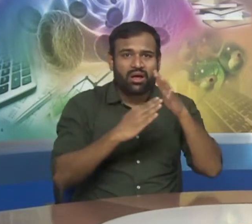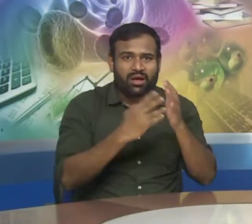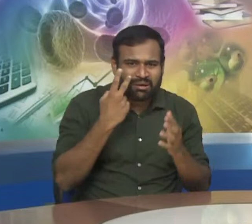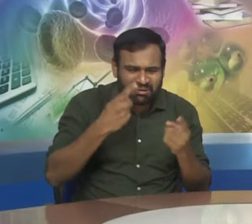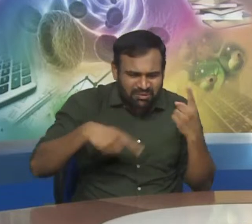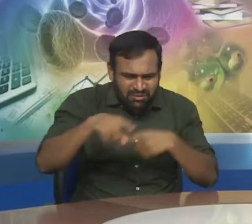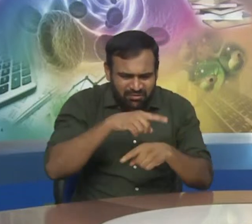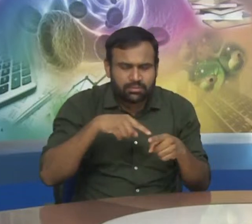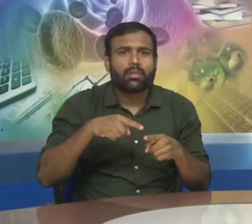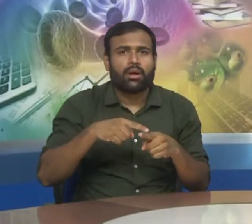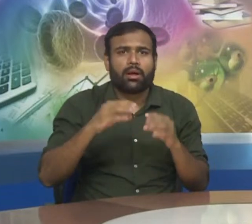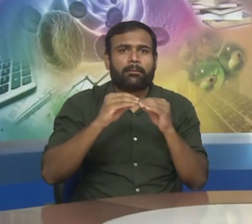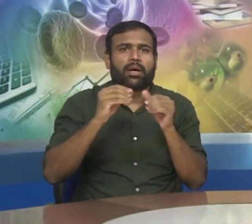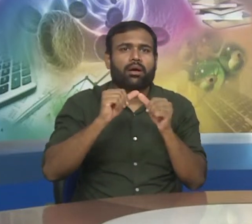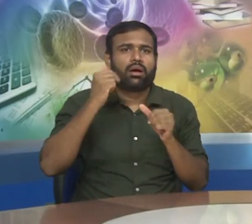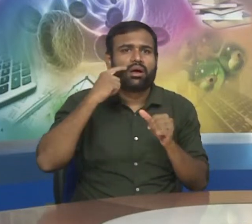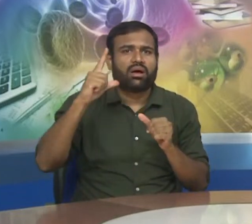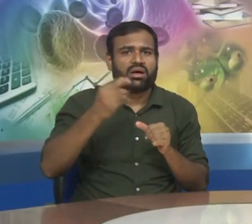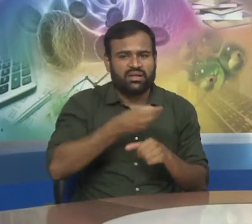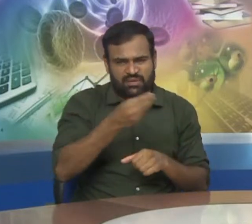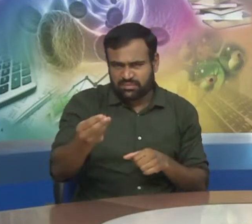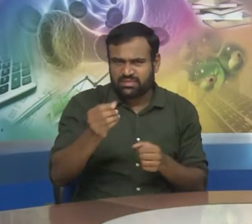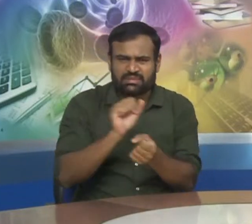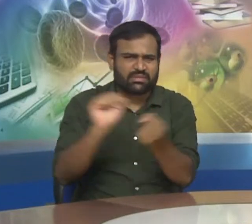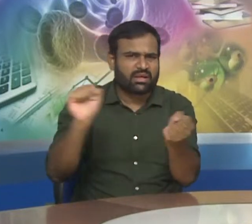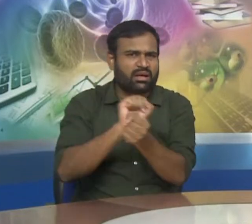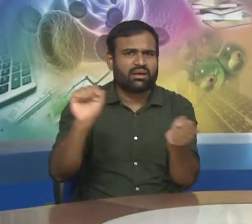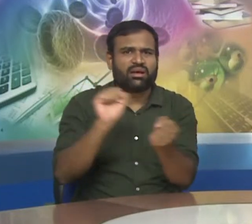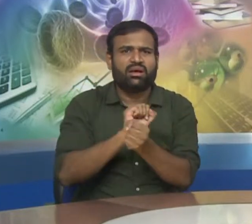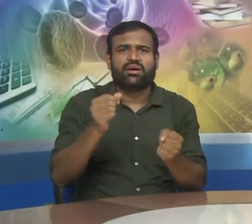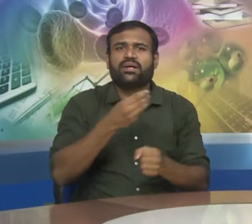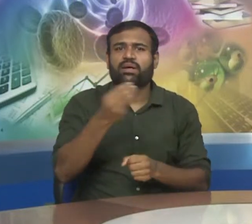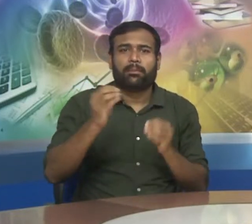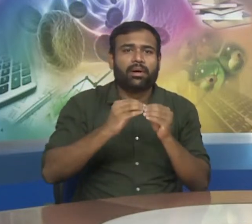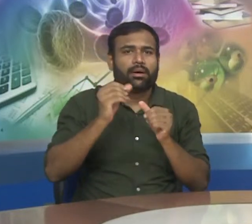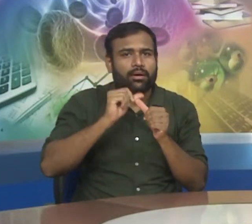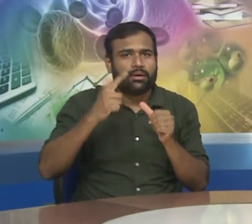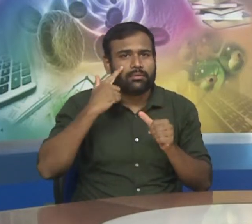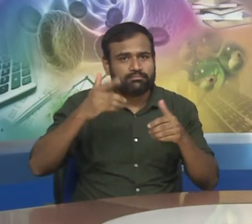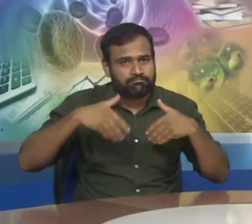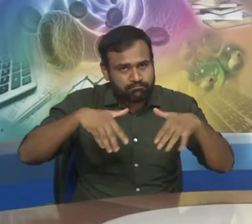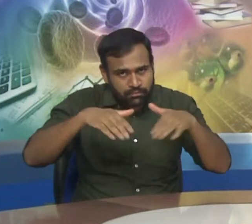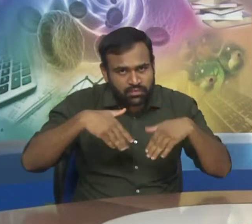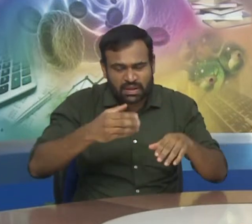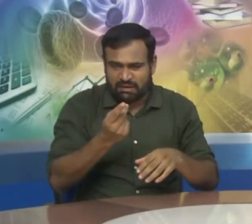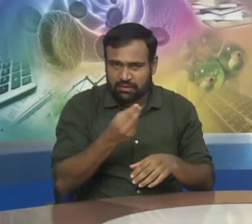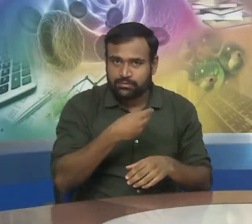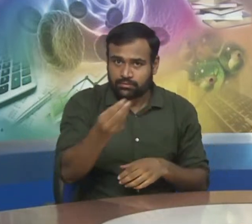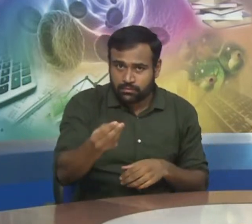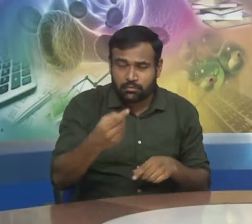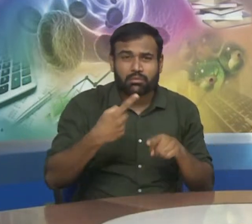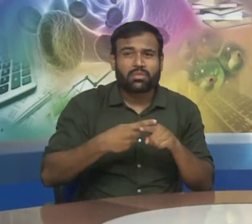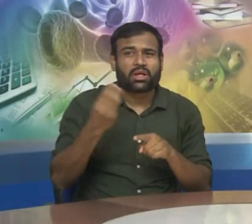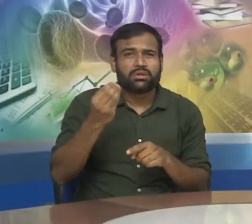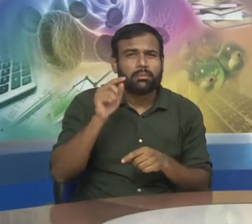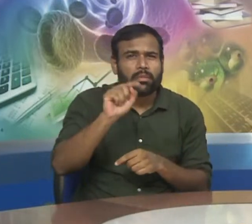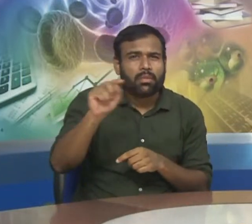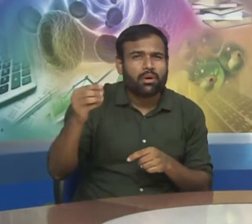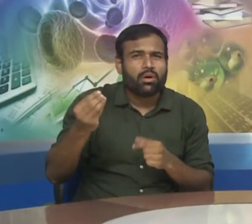It has also laid down that speedy trial, releases on bail of under trials, free legal aid to the